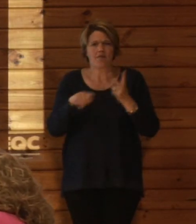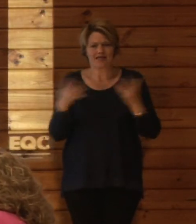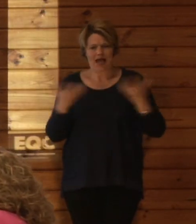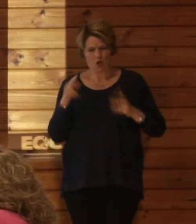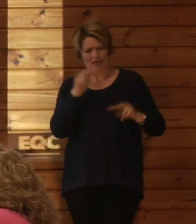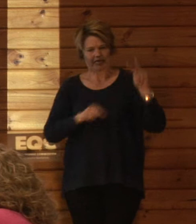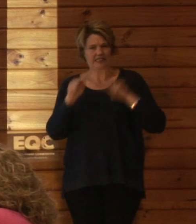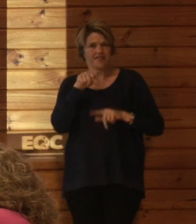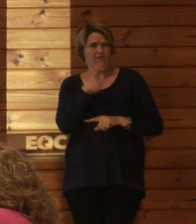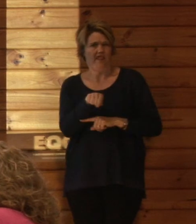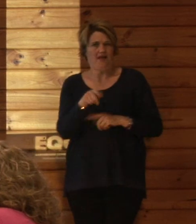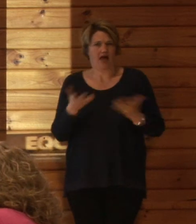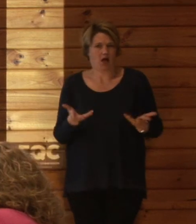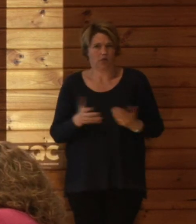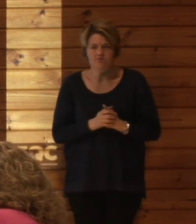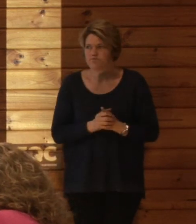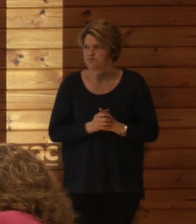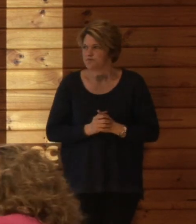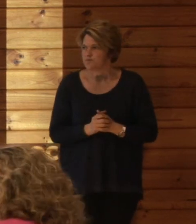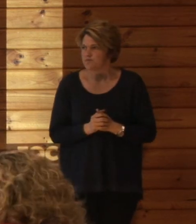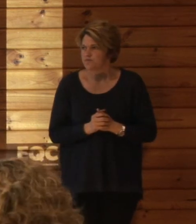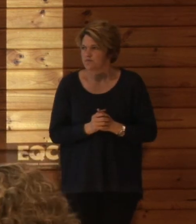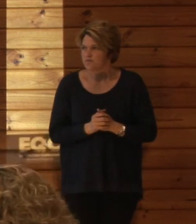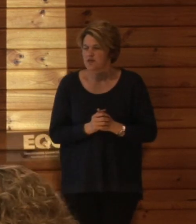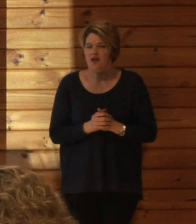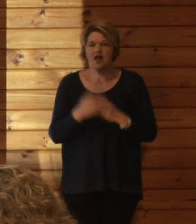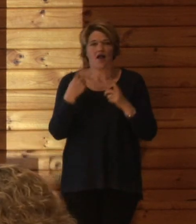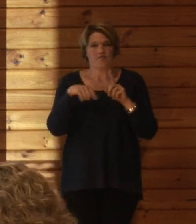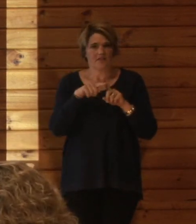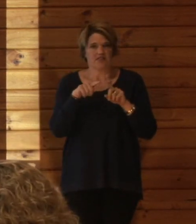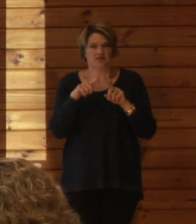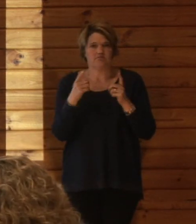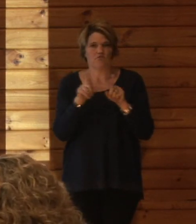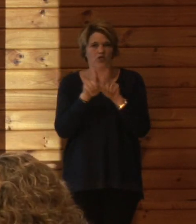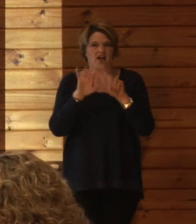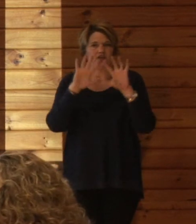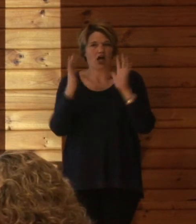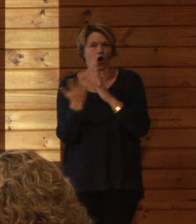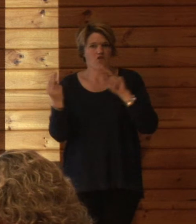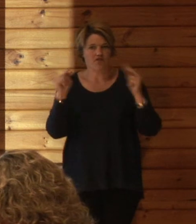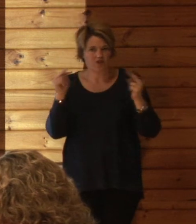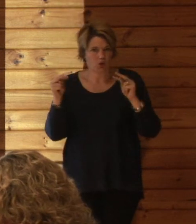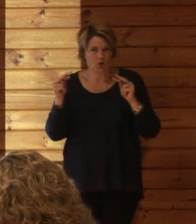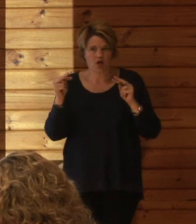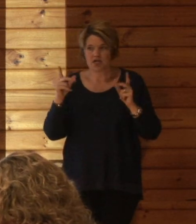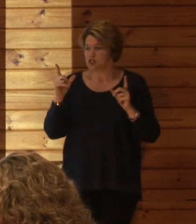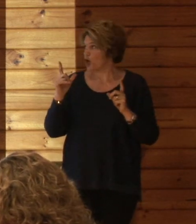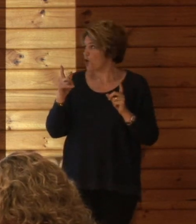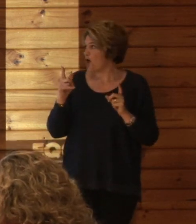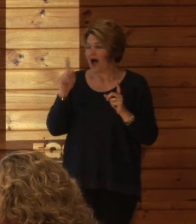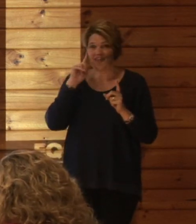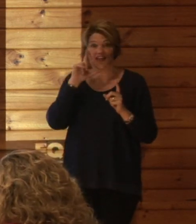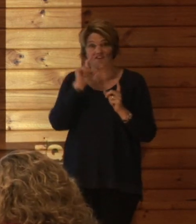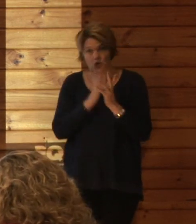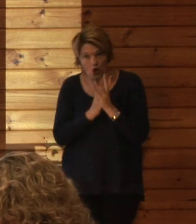This gives us sort of a bit of an overview. If we can sort of run through that overview to make sure that everyone gets a chance to see that material that's there,